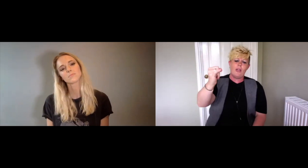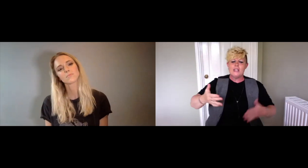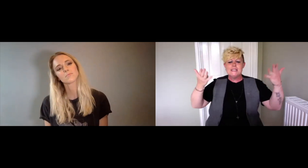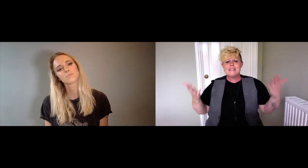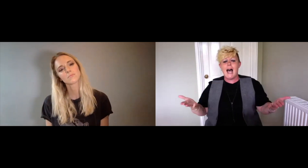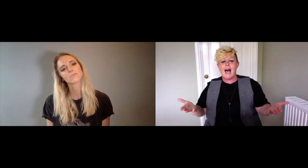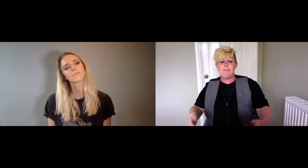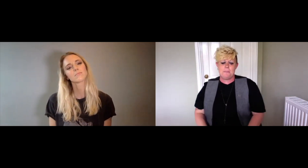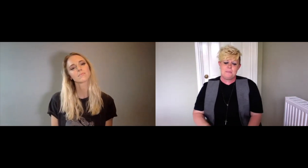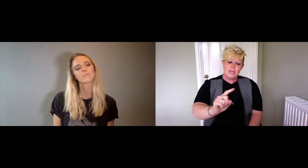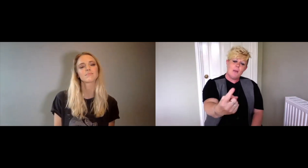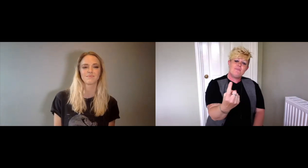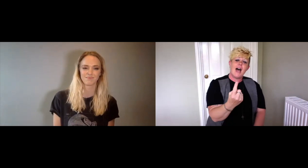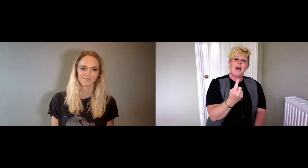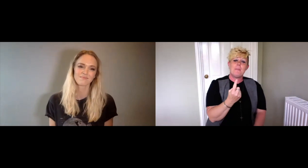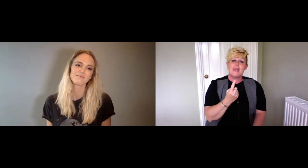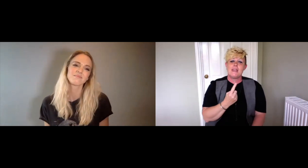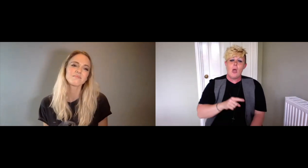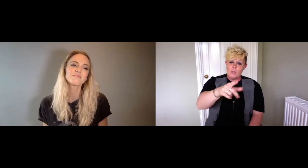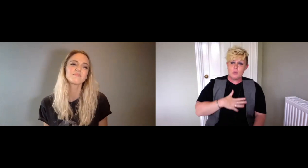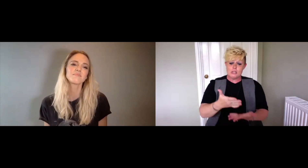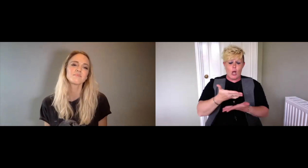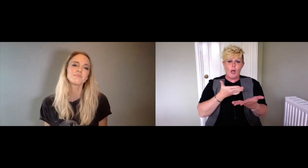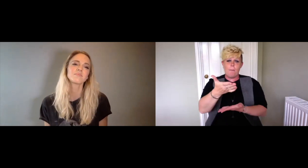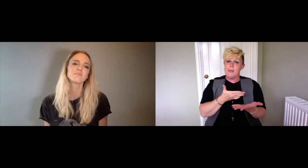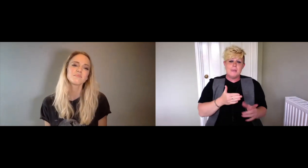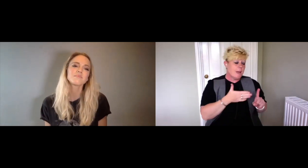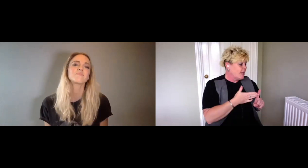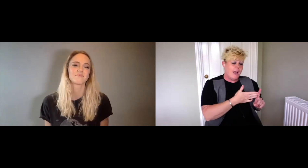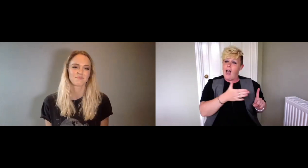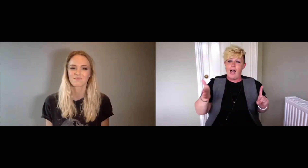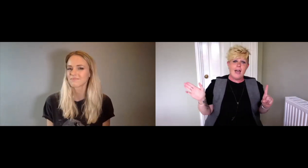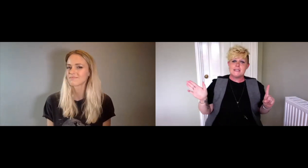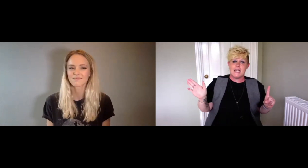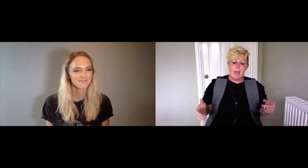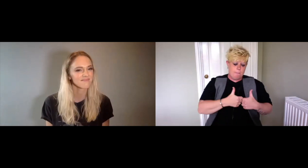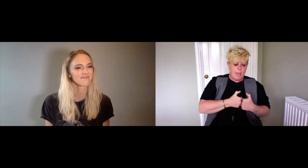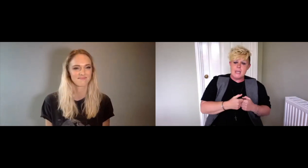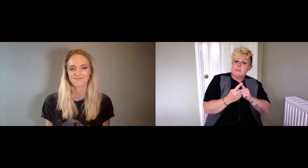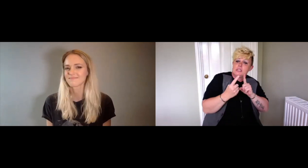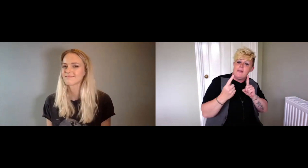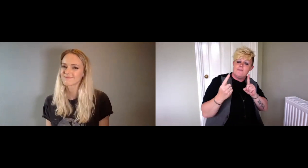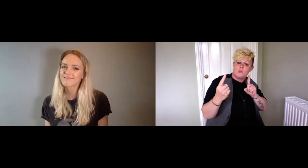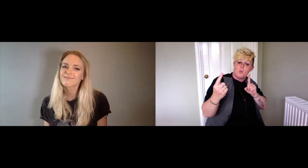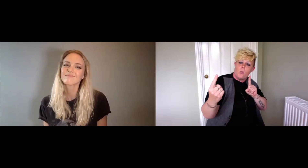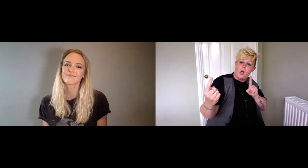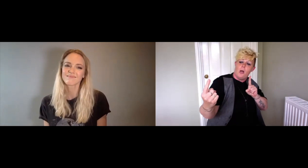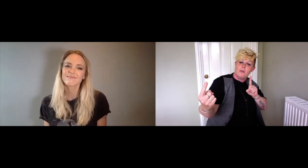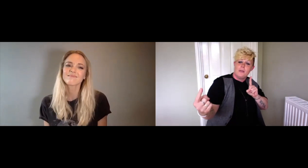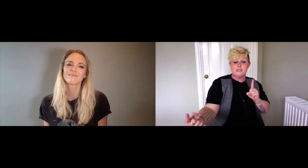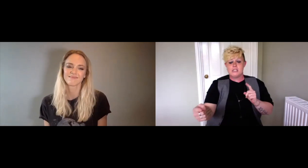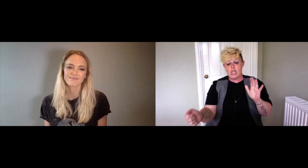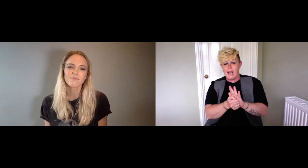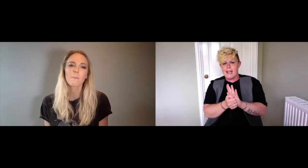know you were wrong this time. Come find me when you wanna talk. I'm not hiding, baby, I'm a 10-foot